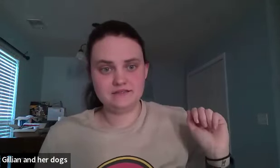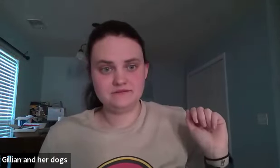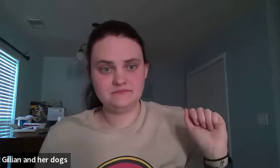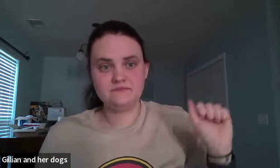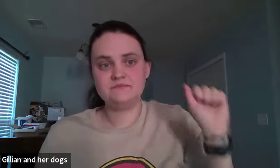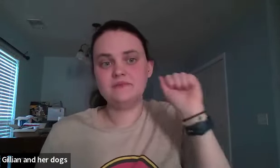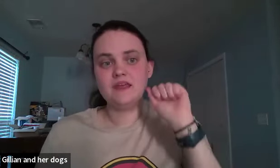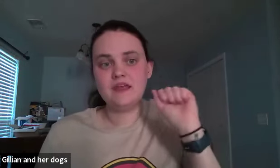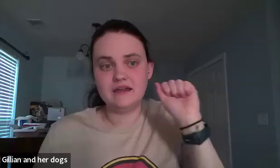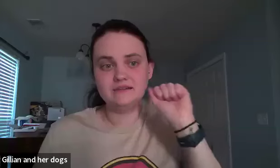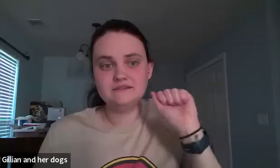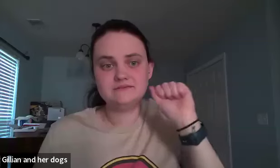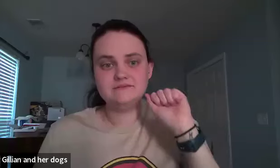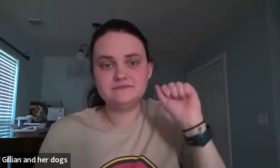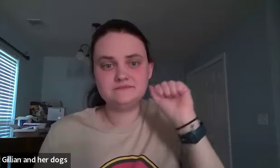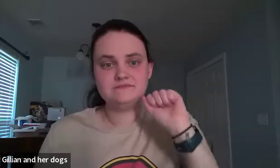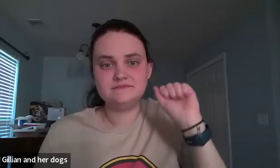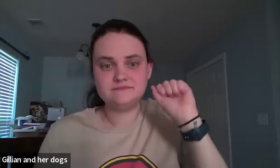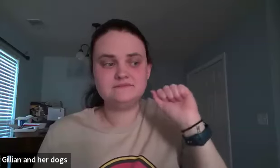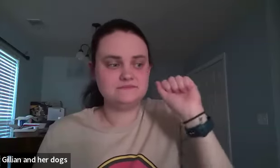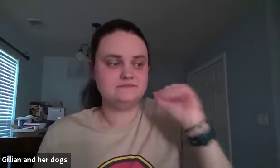Aunt, aunt.